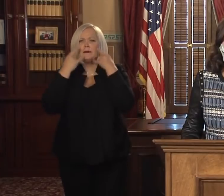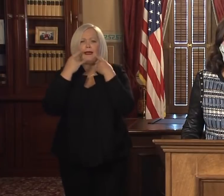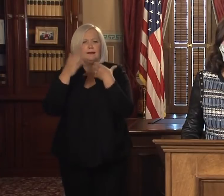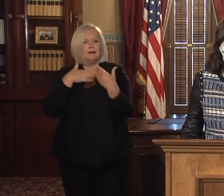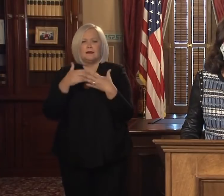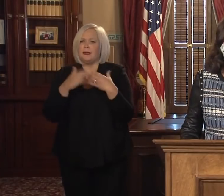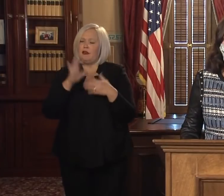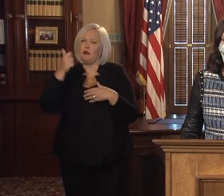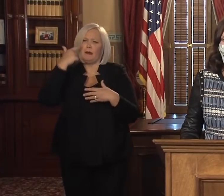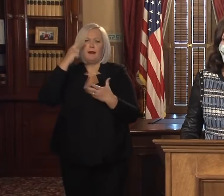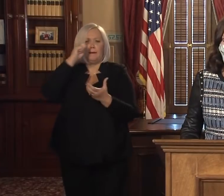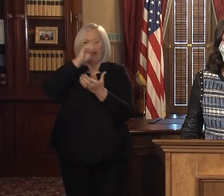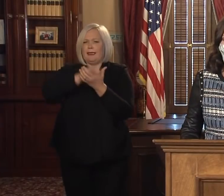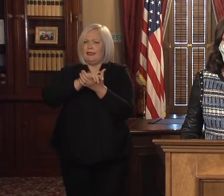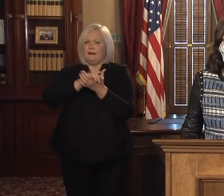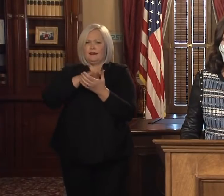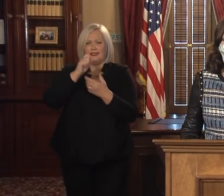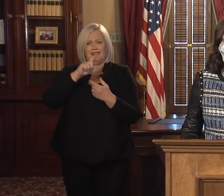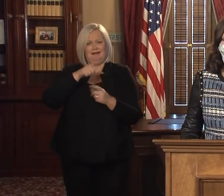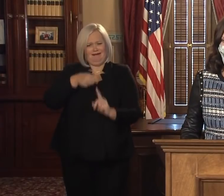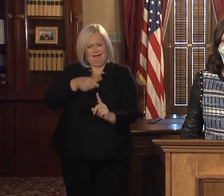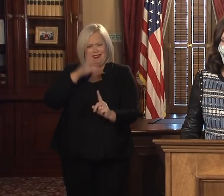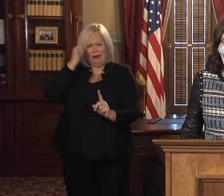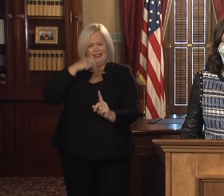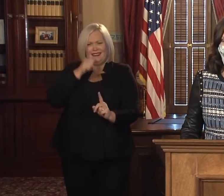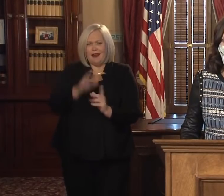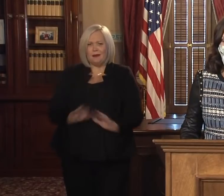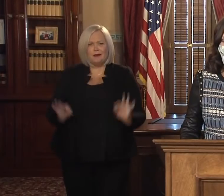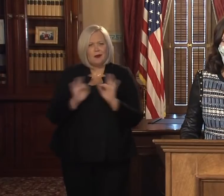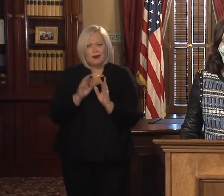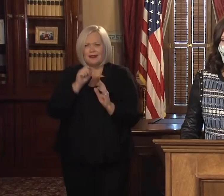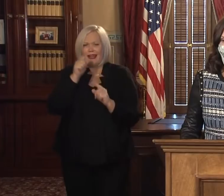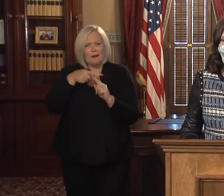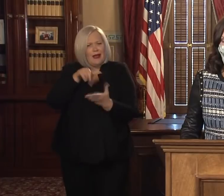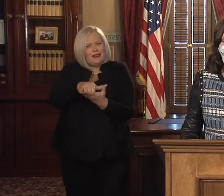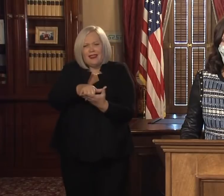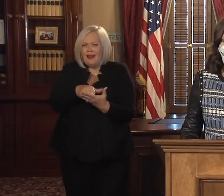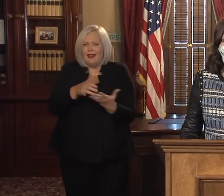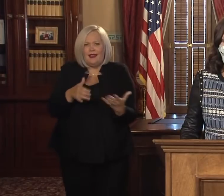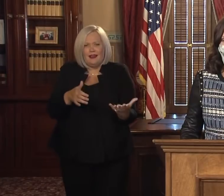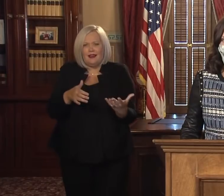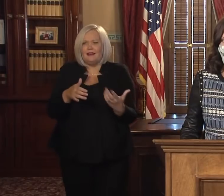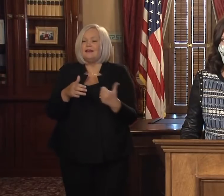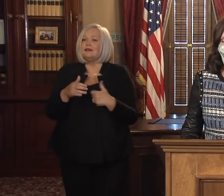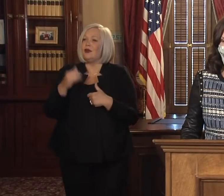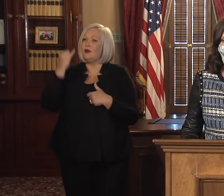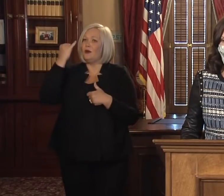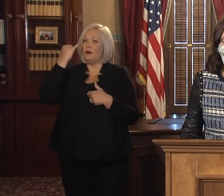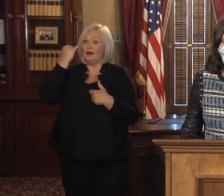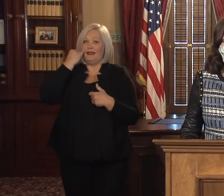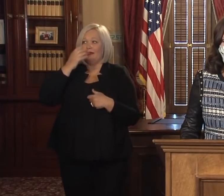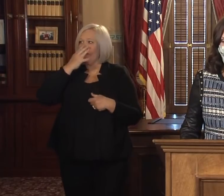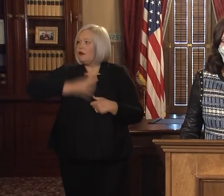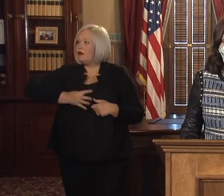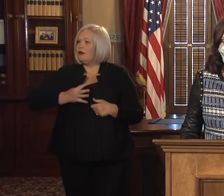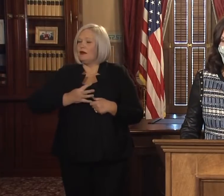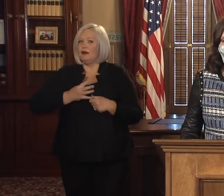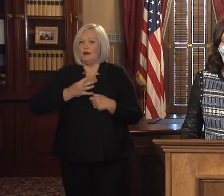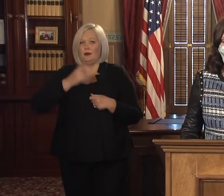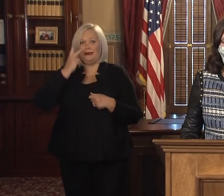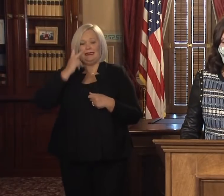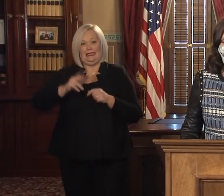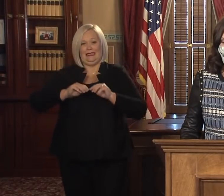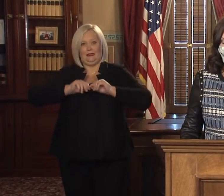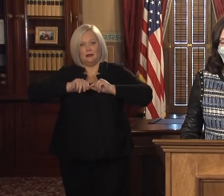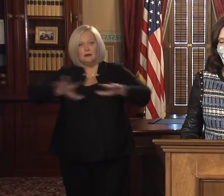across the state. Because the fewer people that do this, the more likely we're going to see uncontrolled spread and